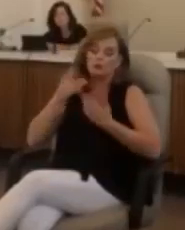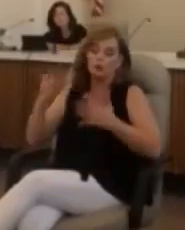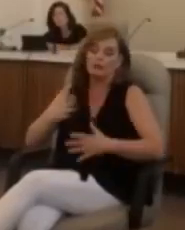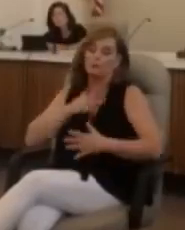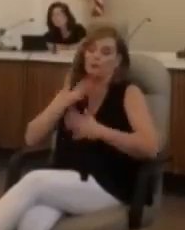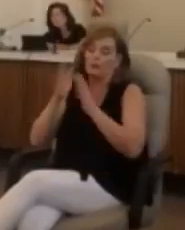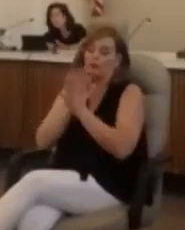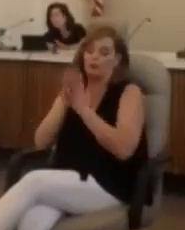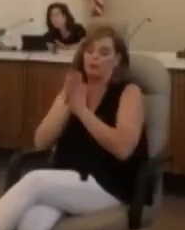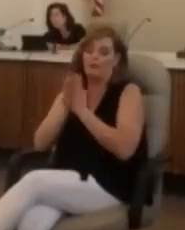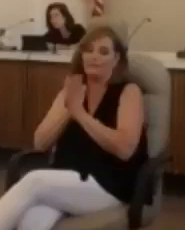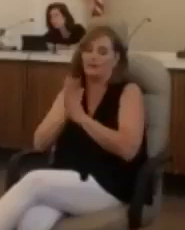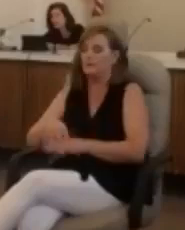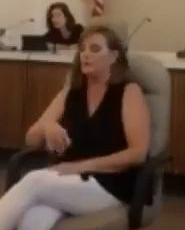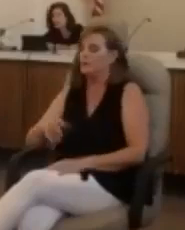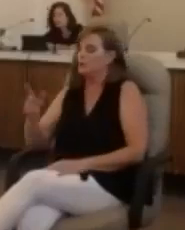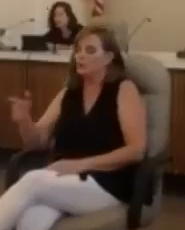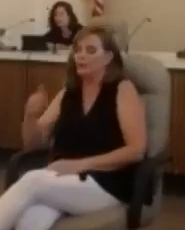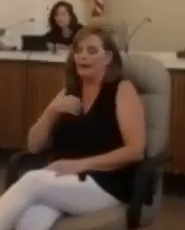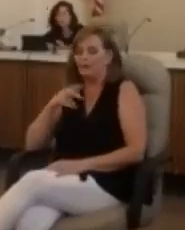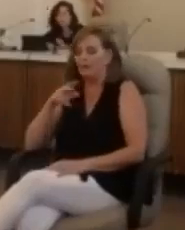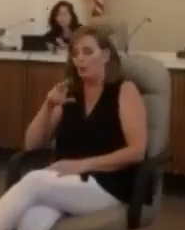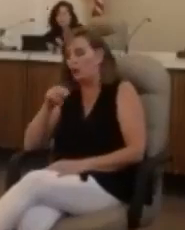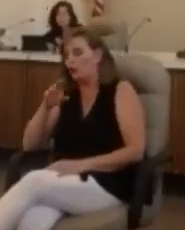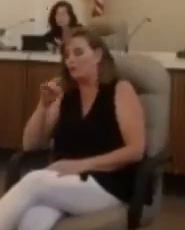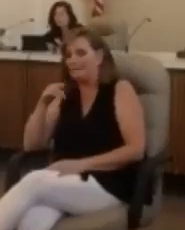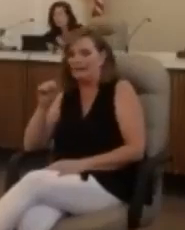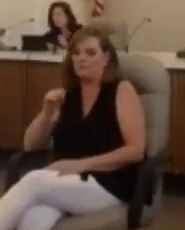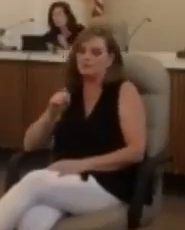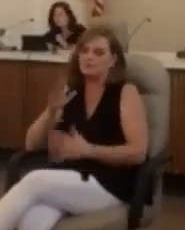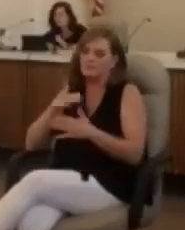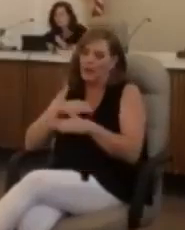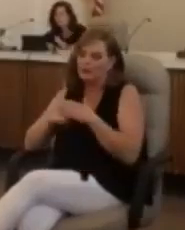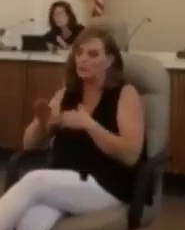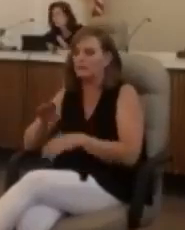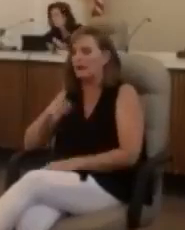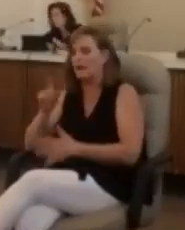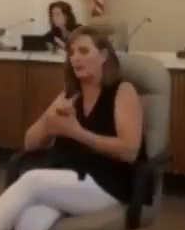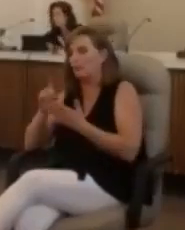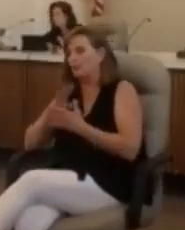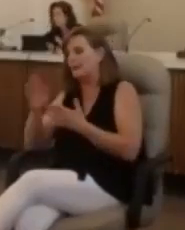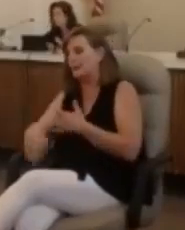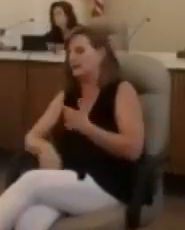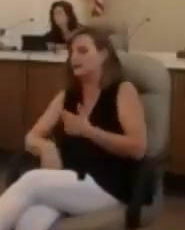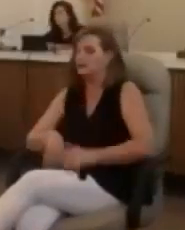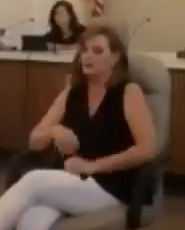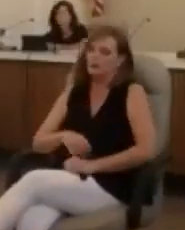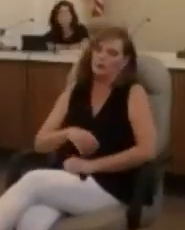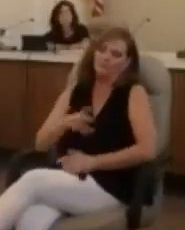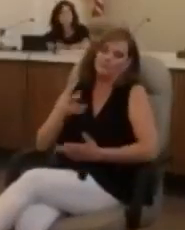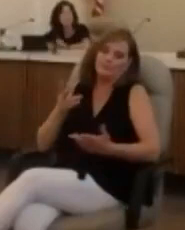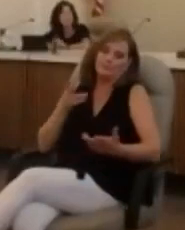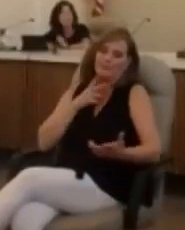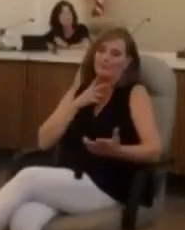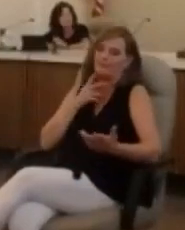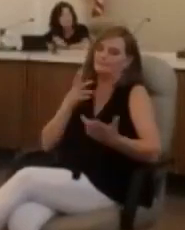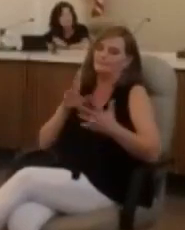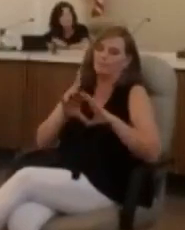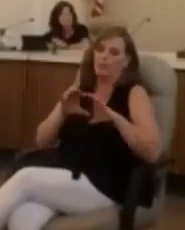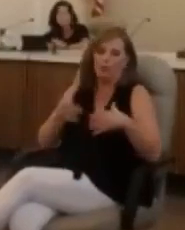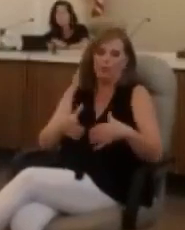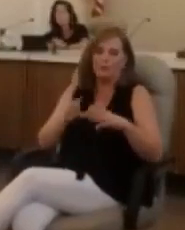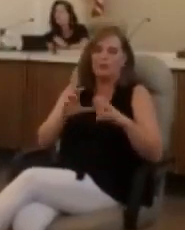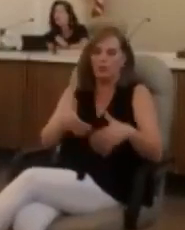and going every Saturday, Sunday, and whatever during the week. You might have Girl Scout troops, Boy Scout troops, things in there. And I just think that's a lot of